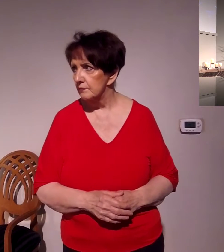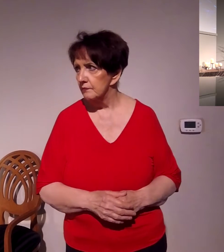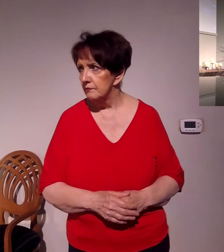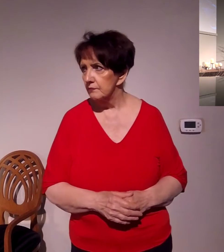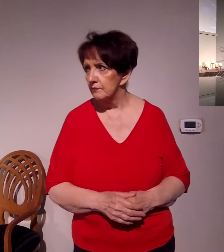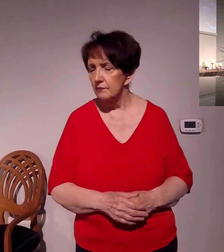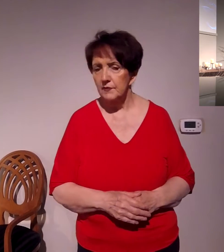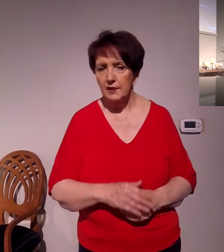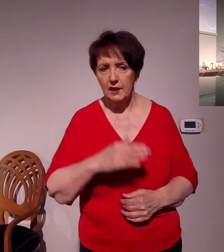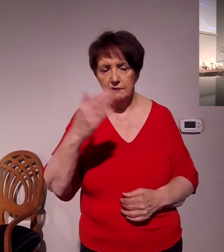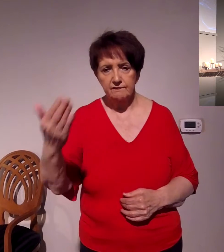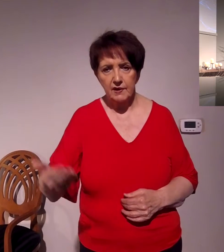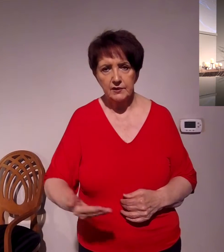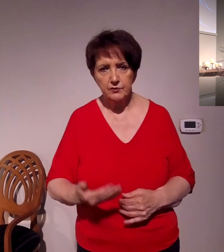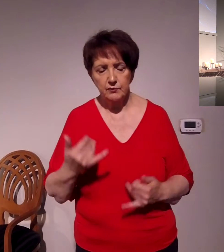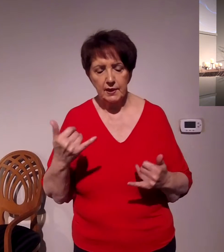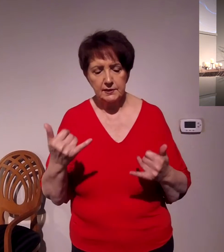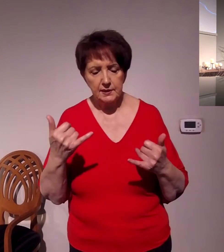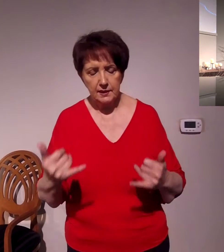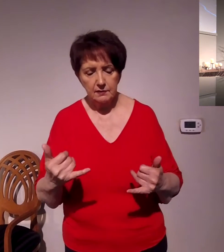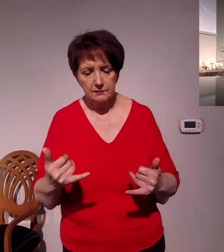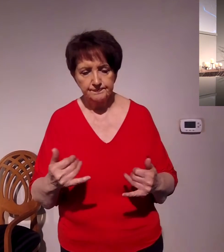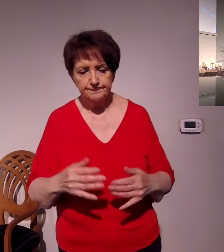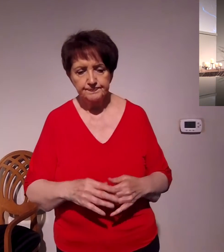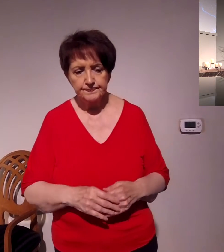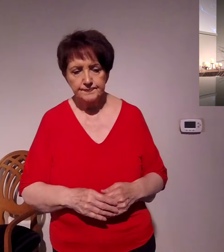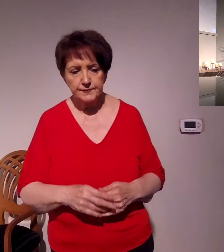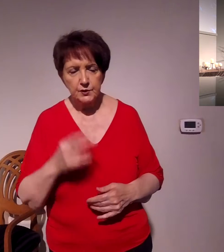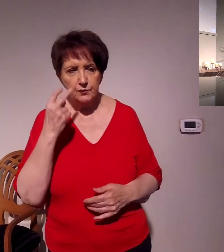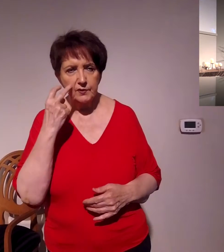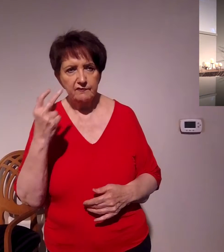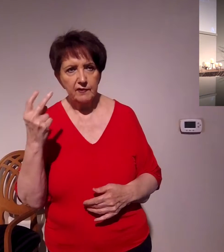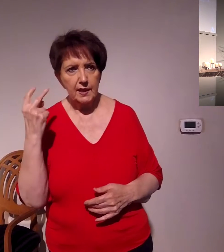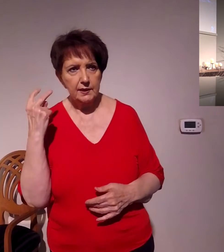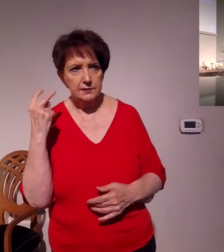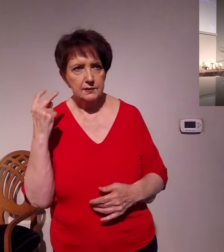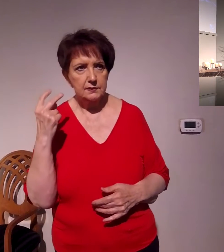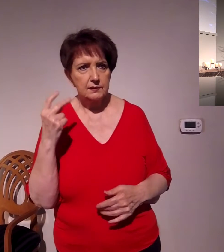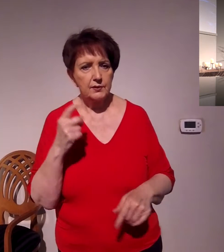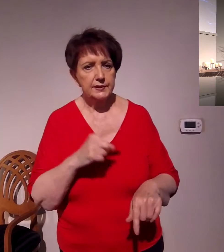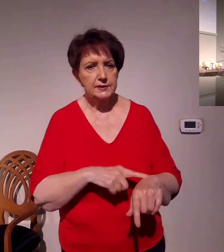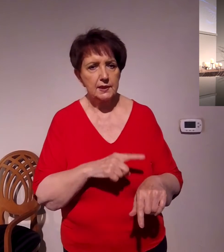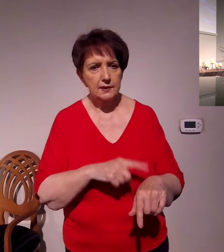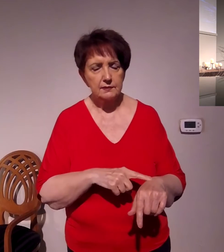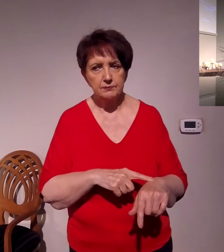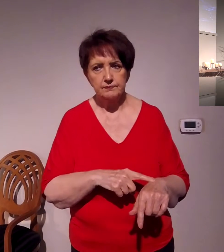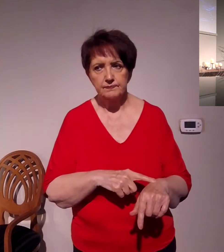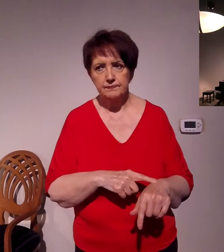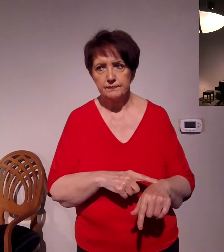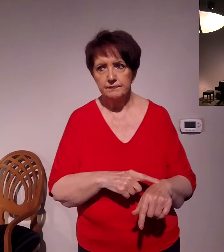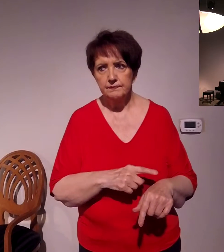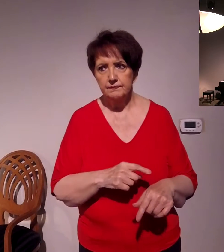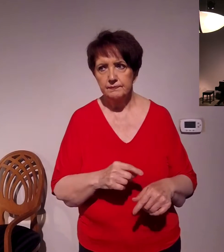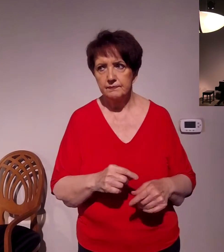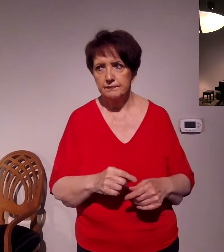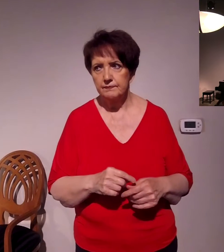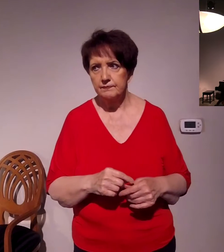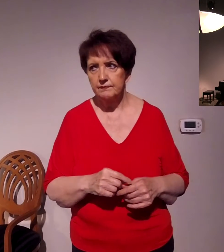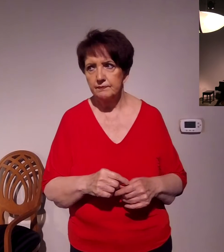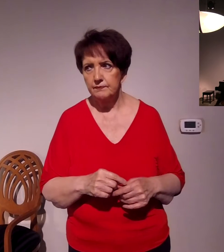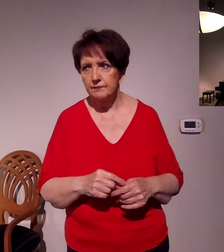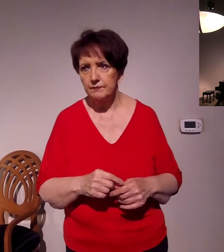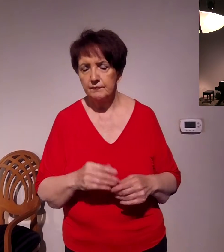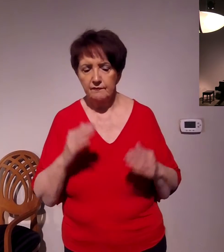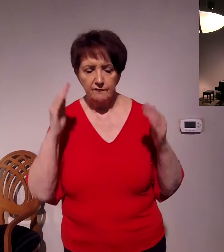So I invite you right now to just sort of reflect on a time. I just invite you to